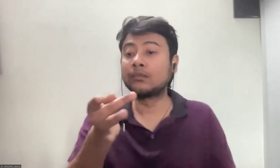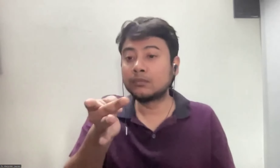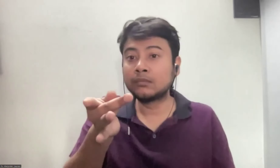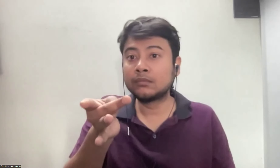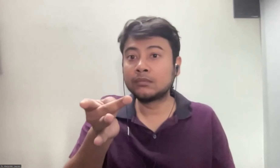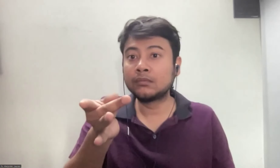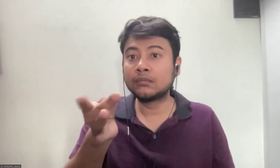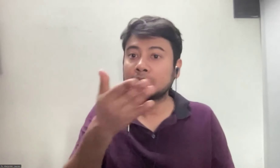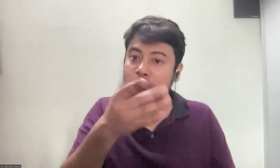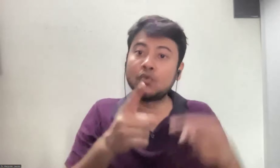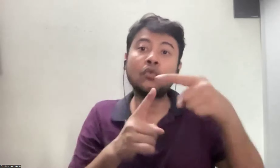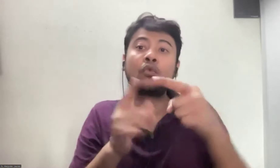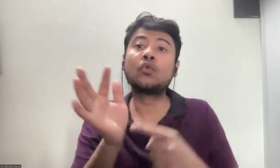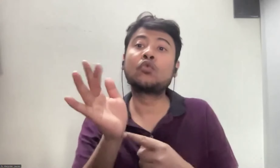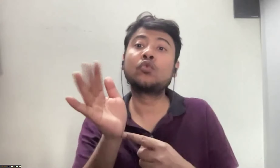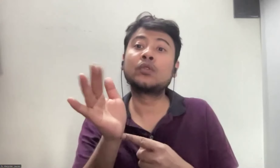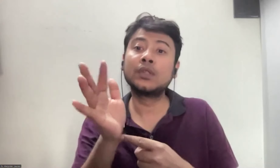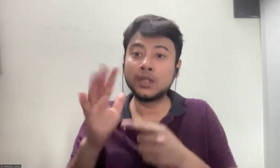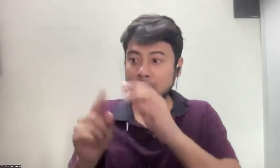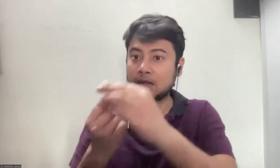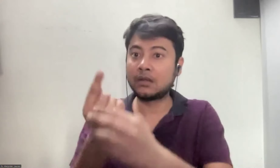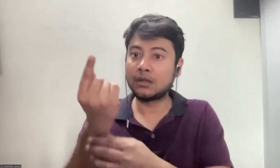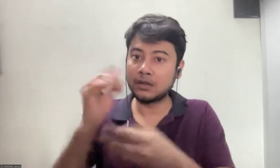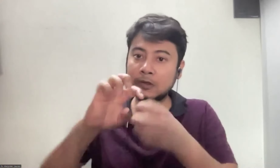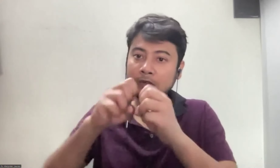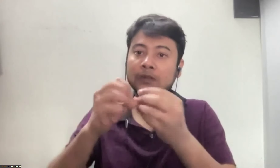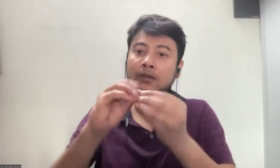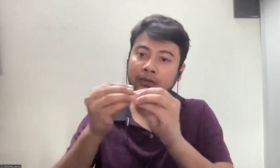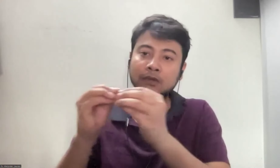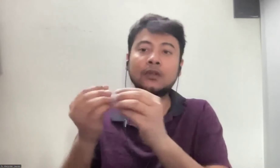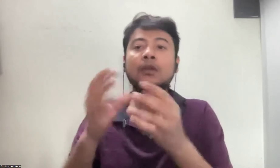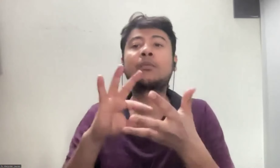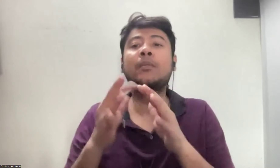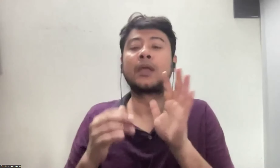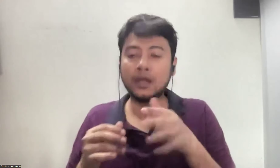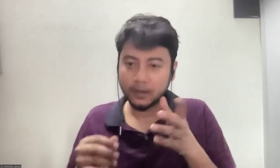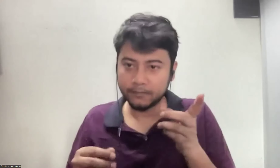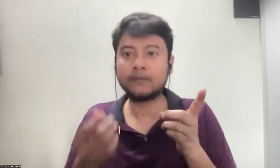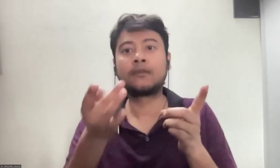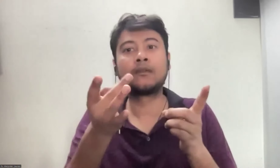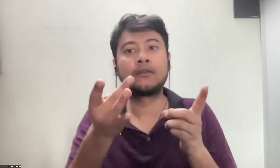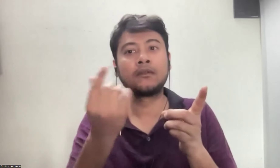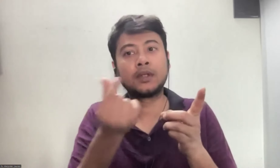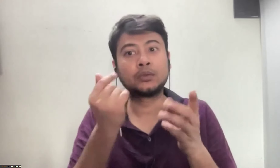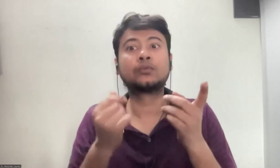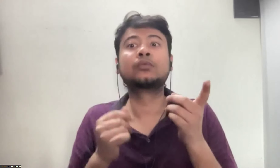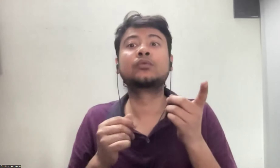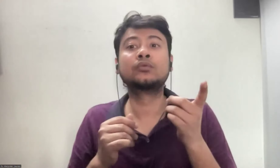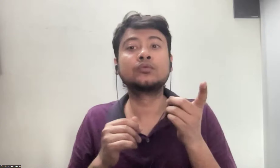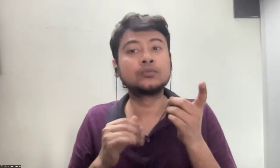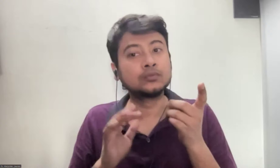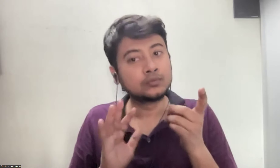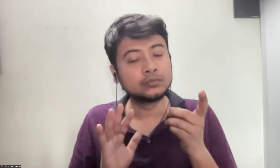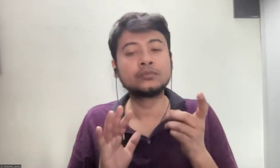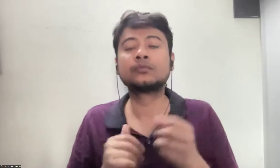So how important is Tulsi in our life? We may be not realizing it, but you know, we must be aware of